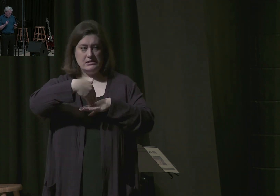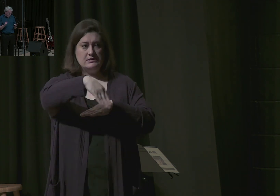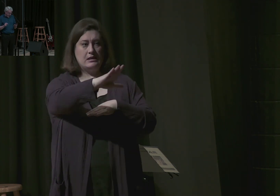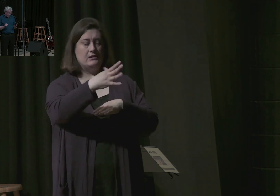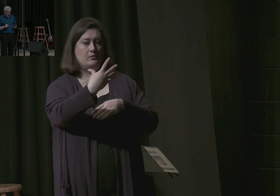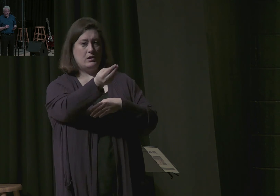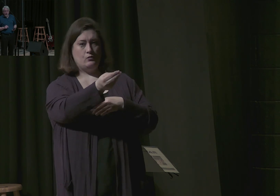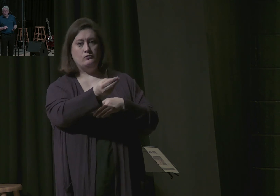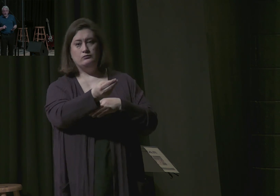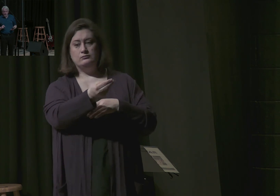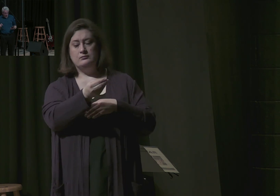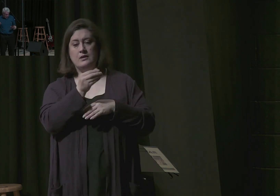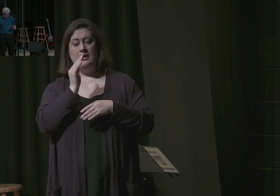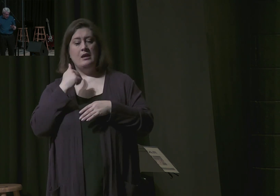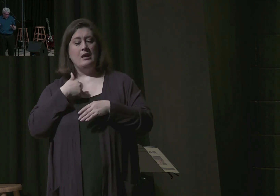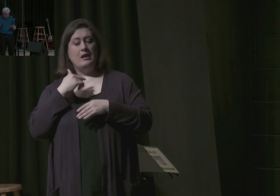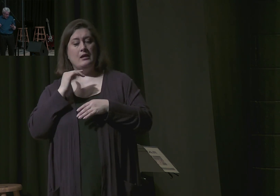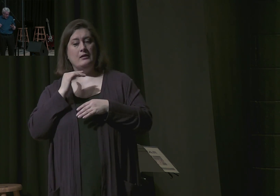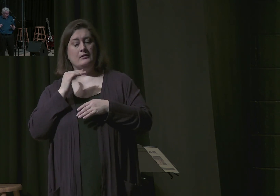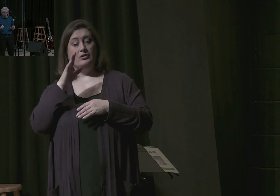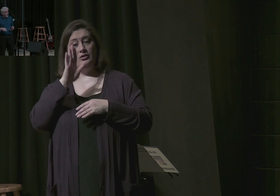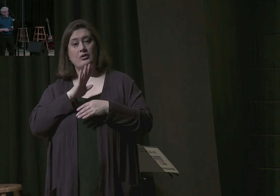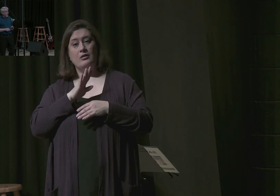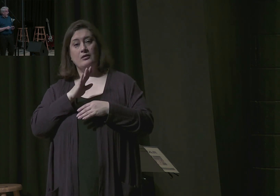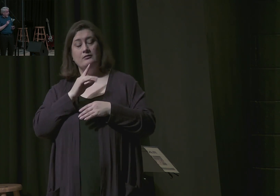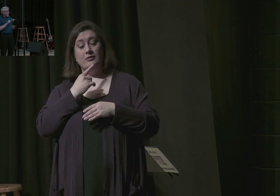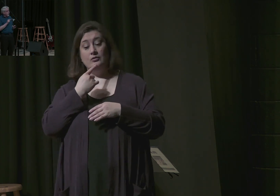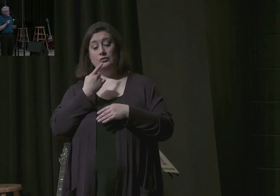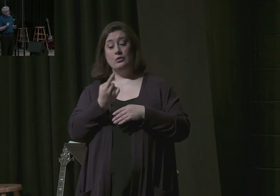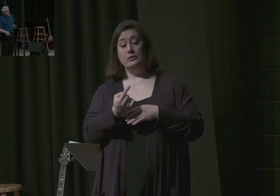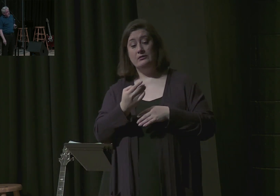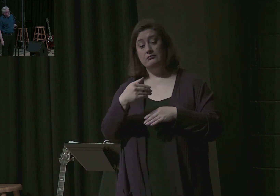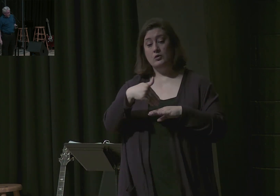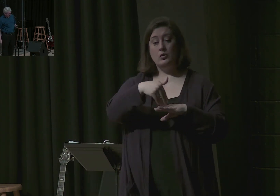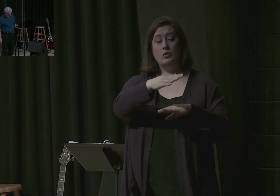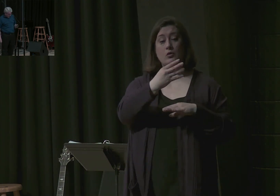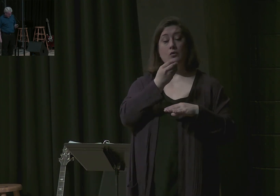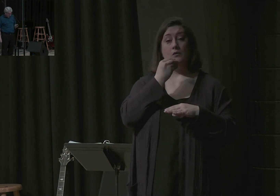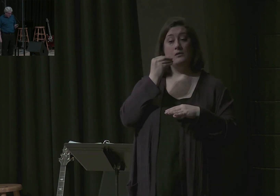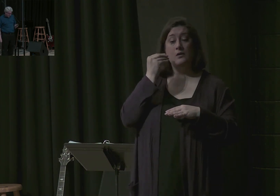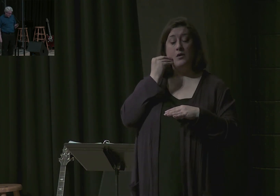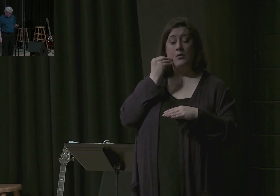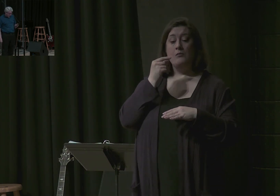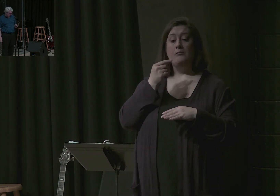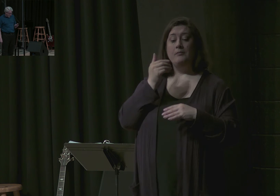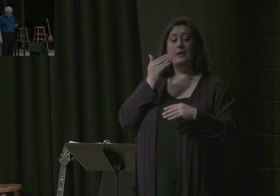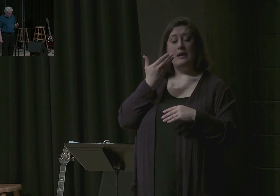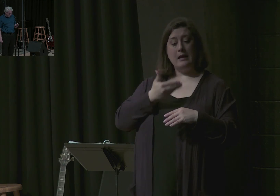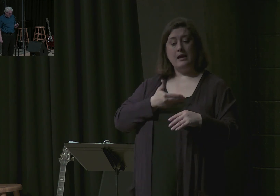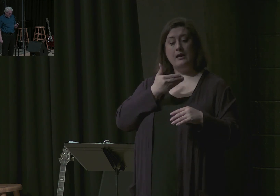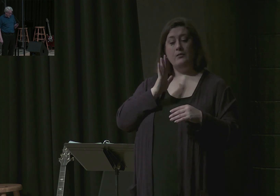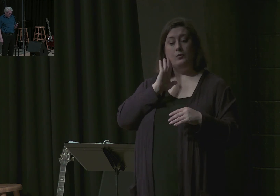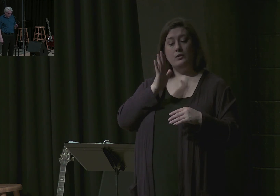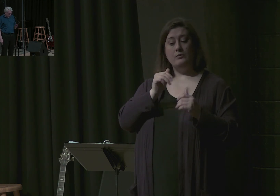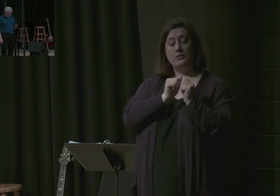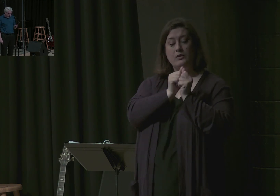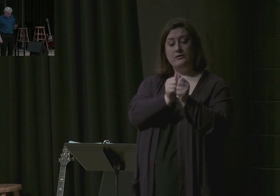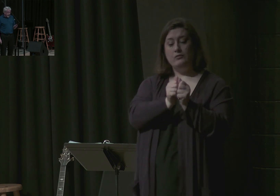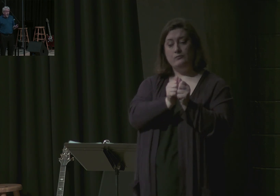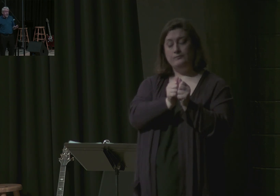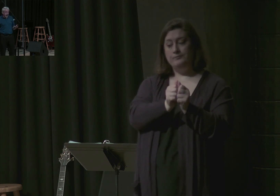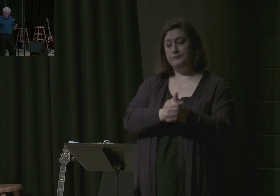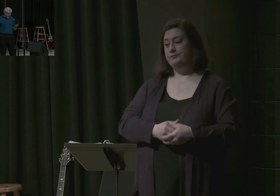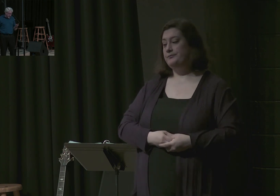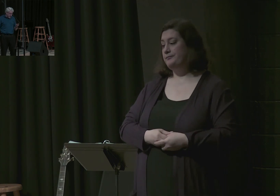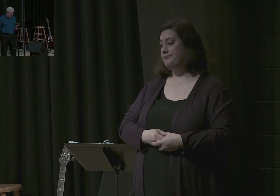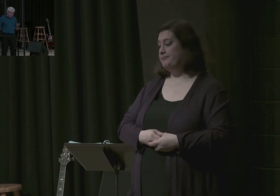return to the land of your fathers and to your kindred. I will be with you. Laban's sons begin to complain.